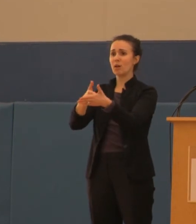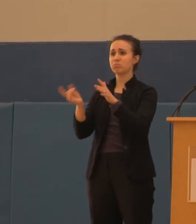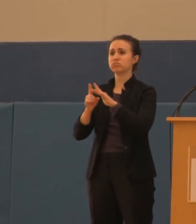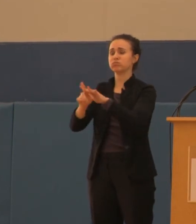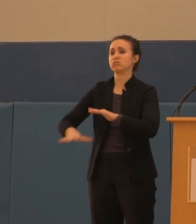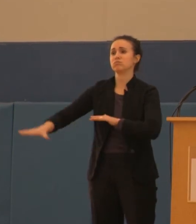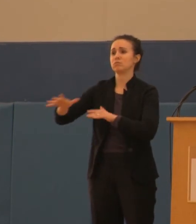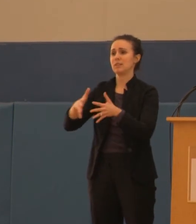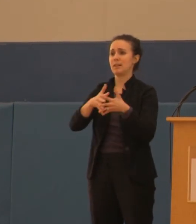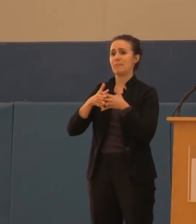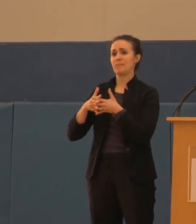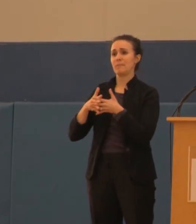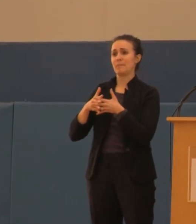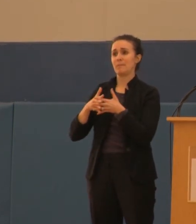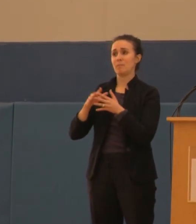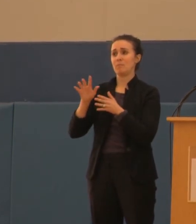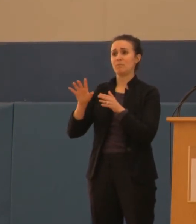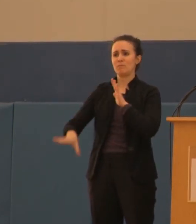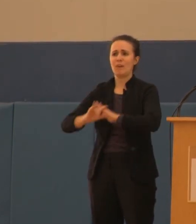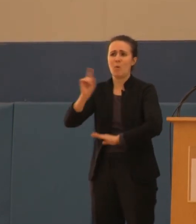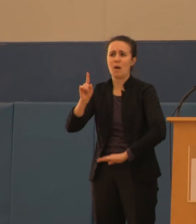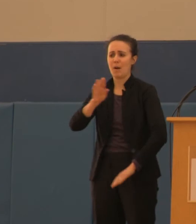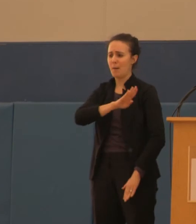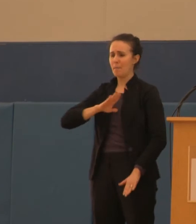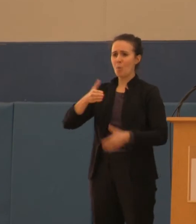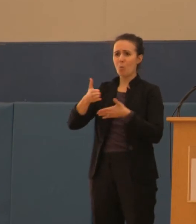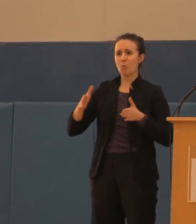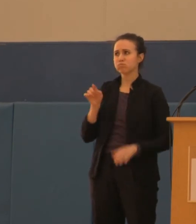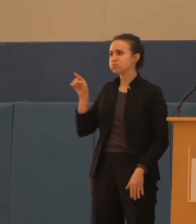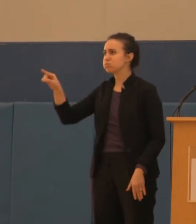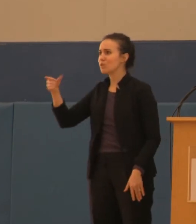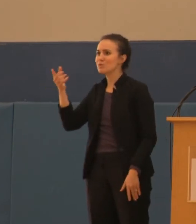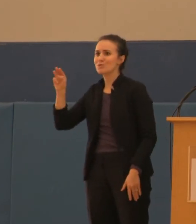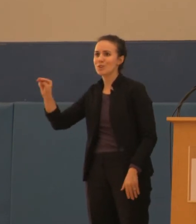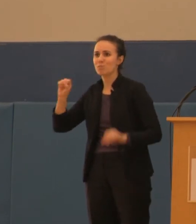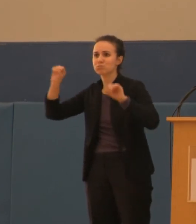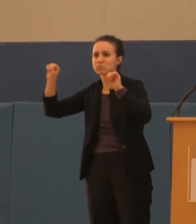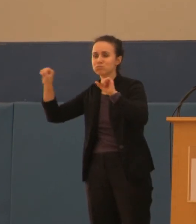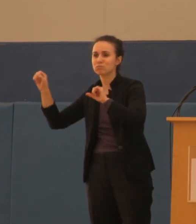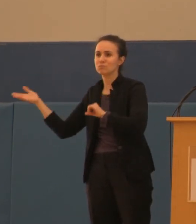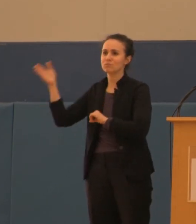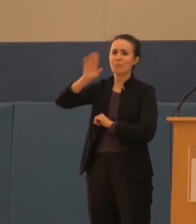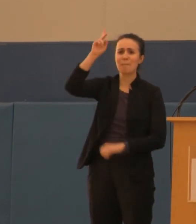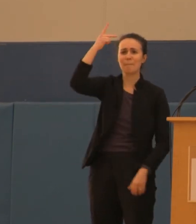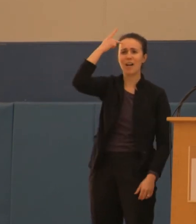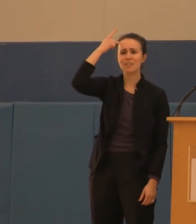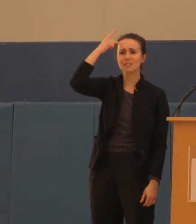this country, in the boardroom, at the gym, in